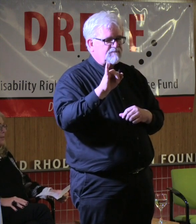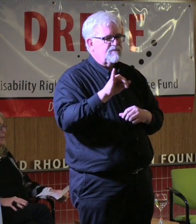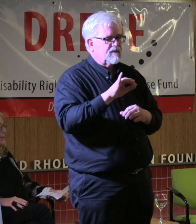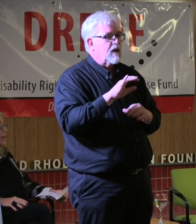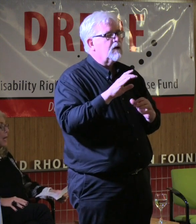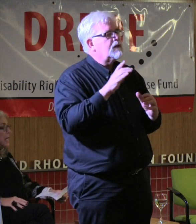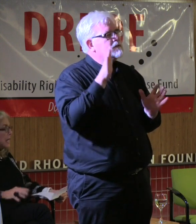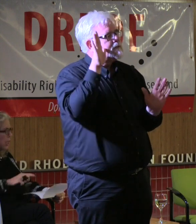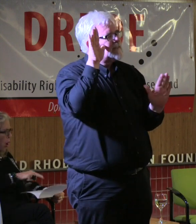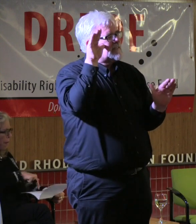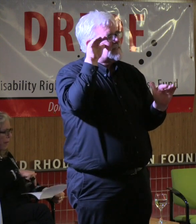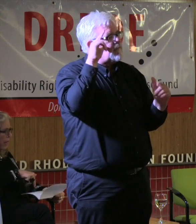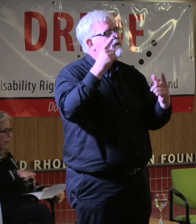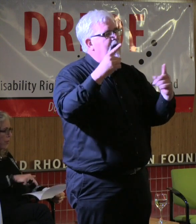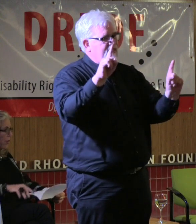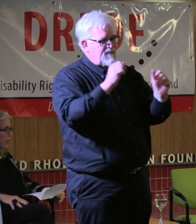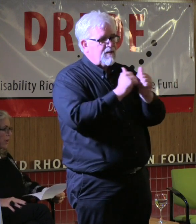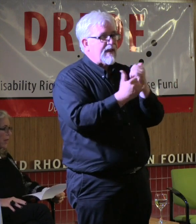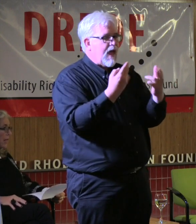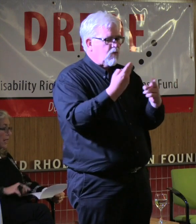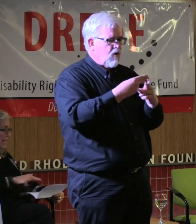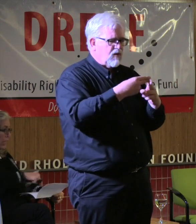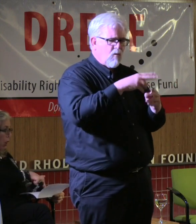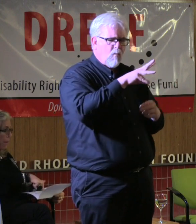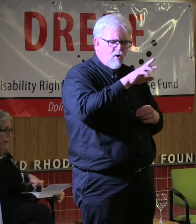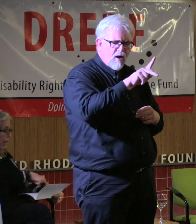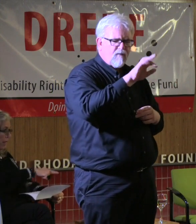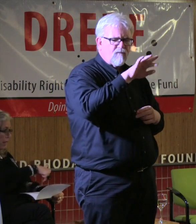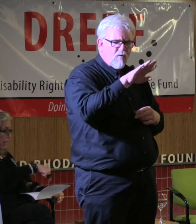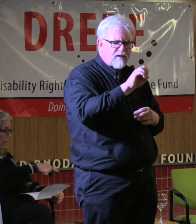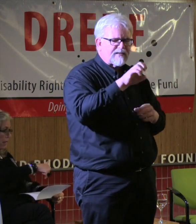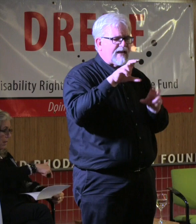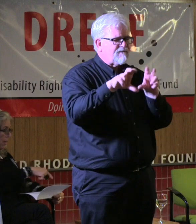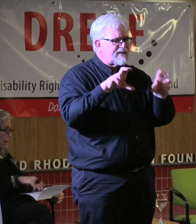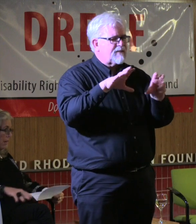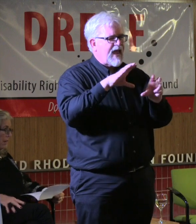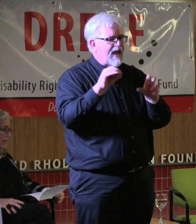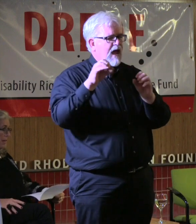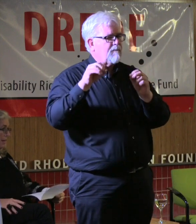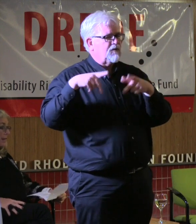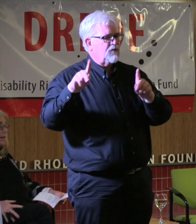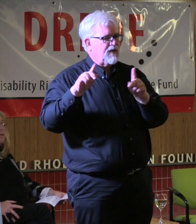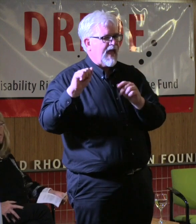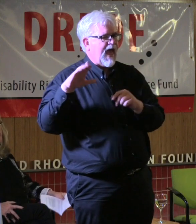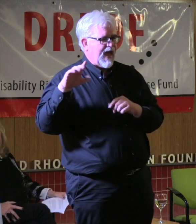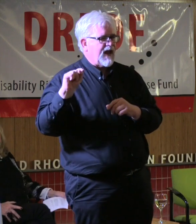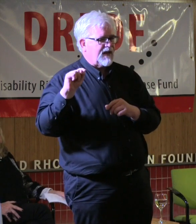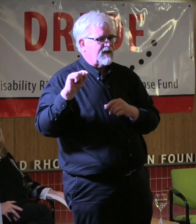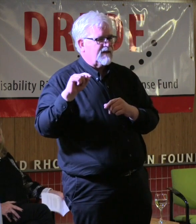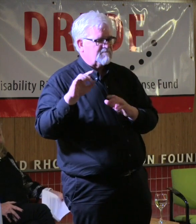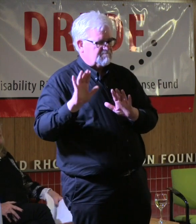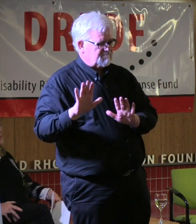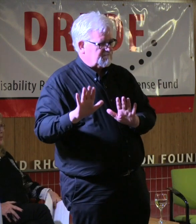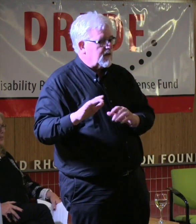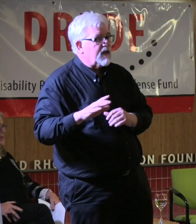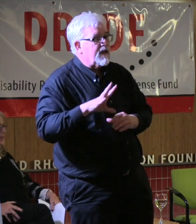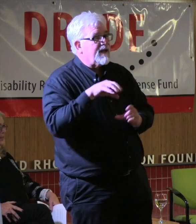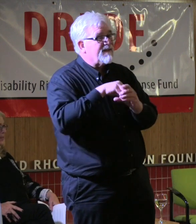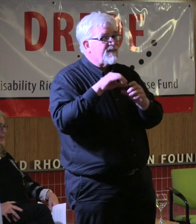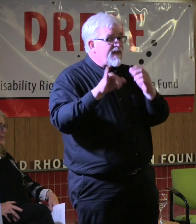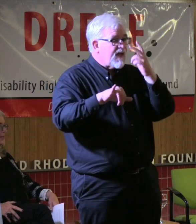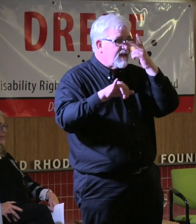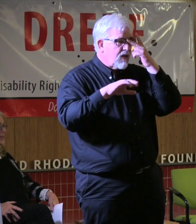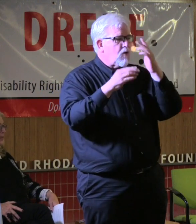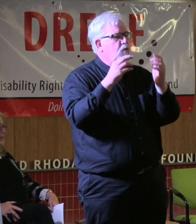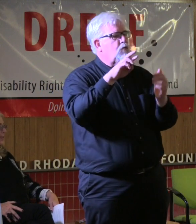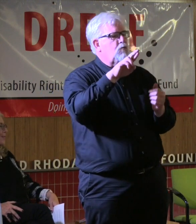we finally got it done. It's now called the Workforce Investment and Opportunity Act. But in that is also the